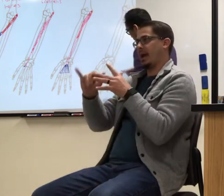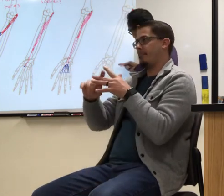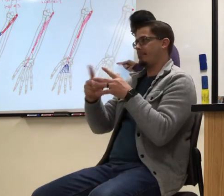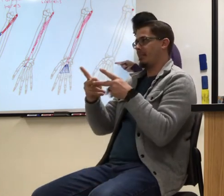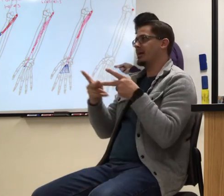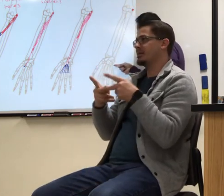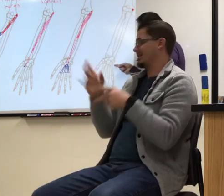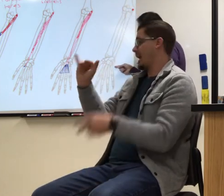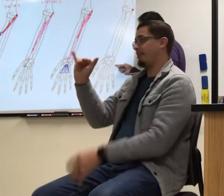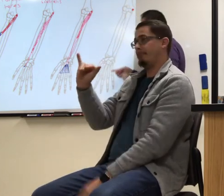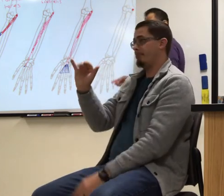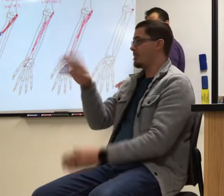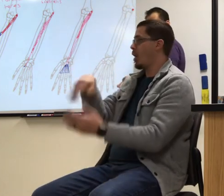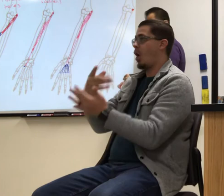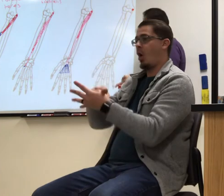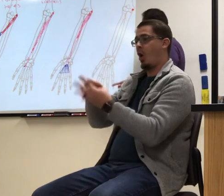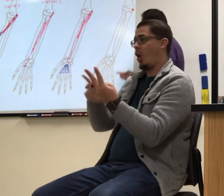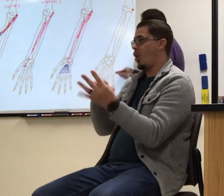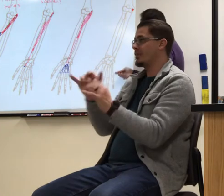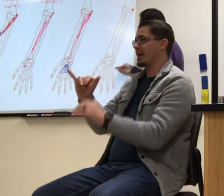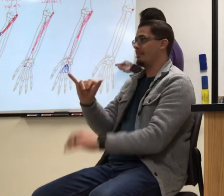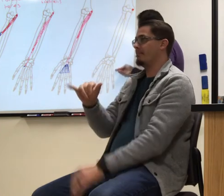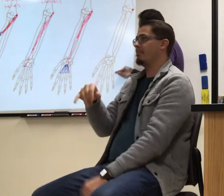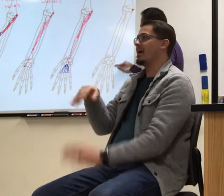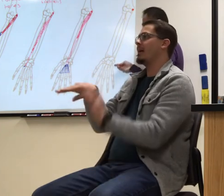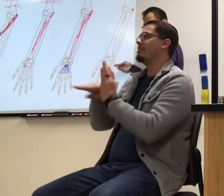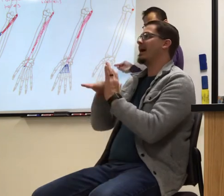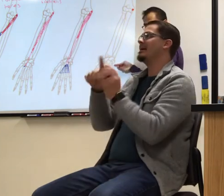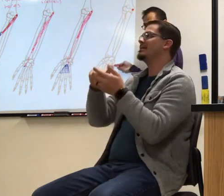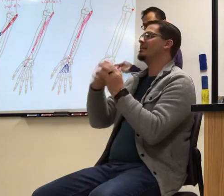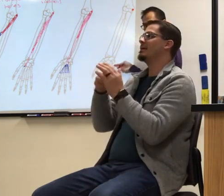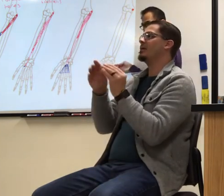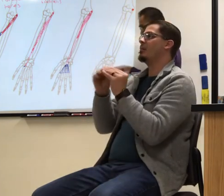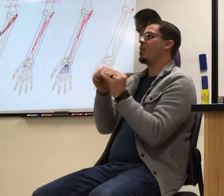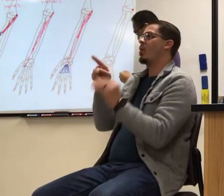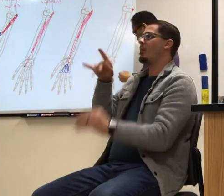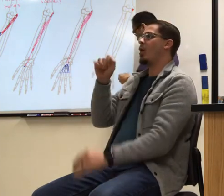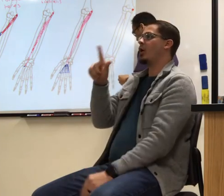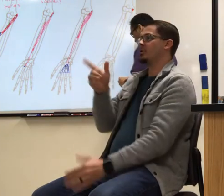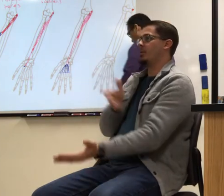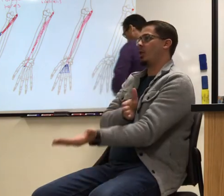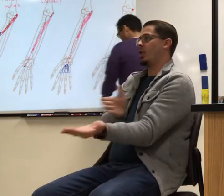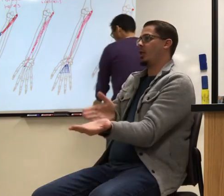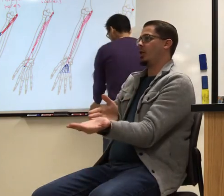Fifth metacarpal is right there, the base of it. So base means it's more proximal, right?